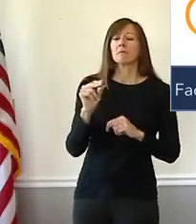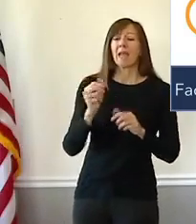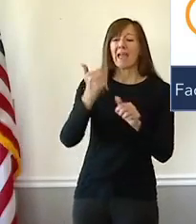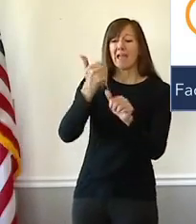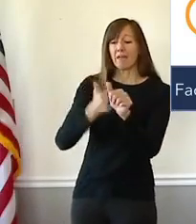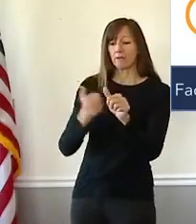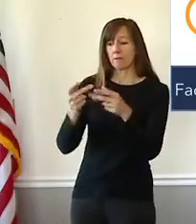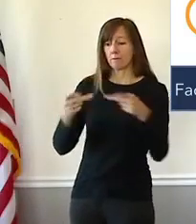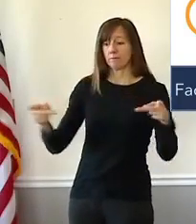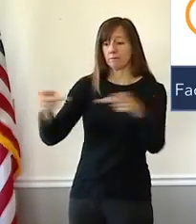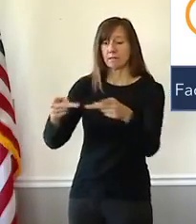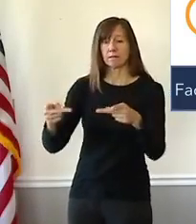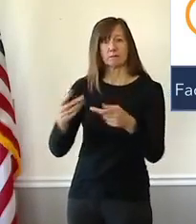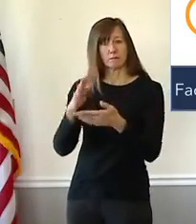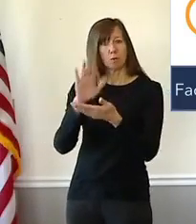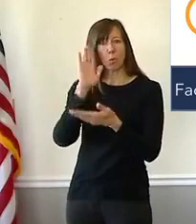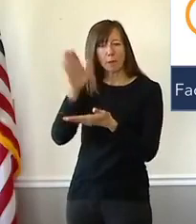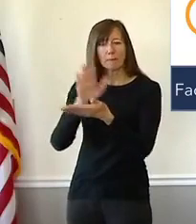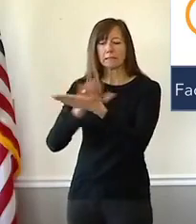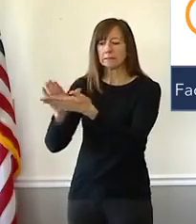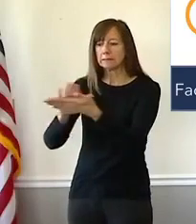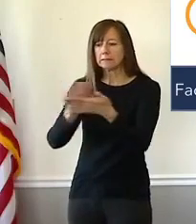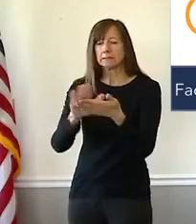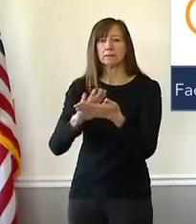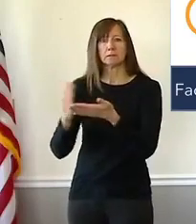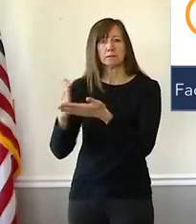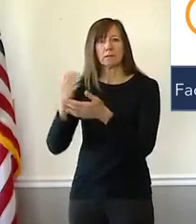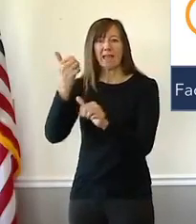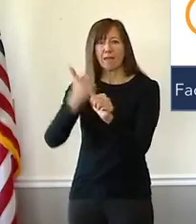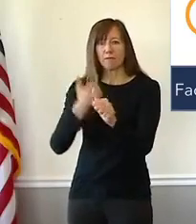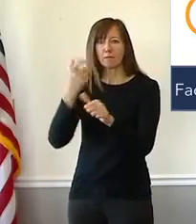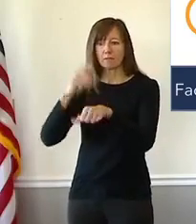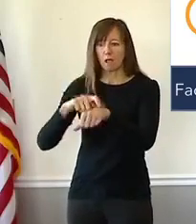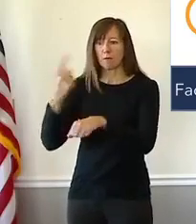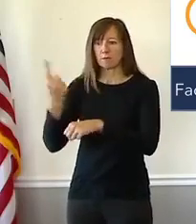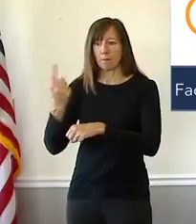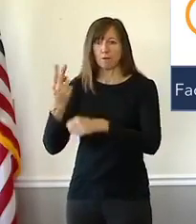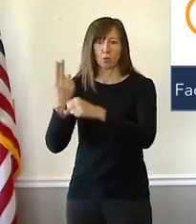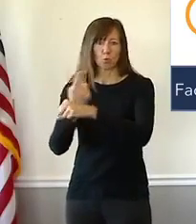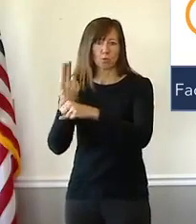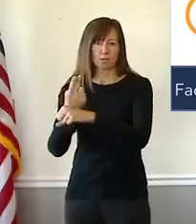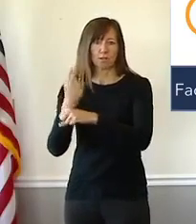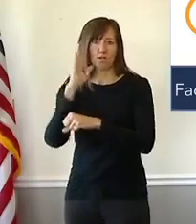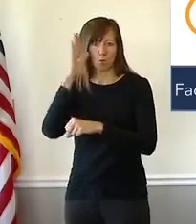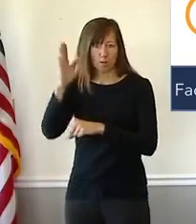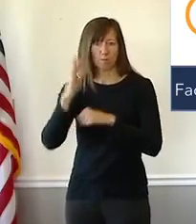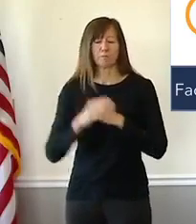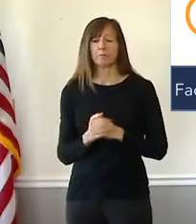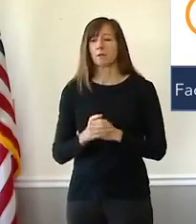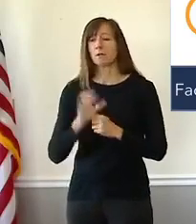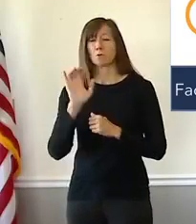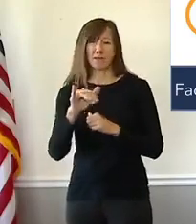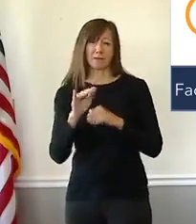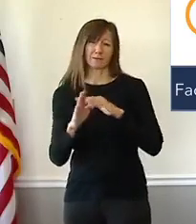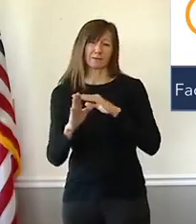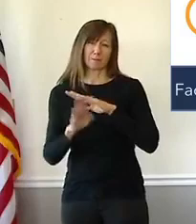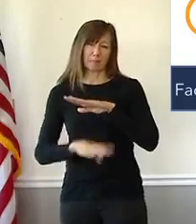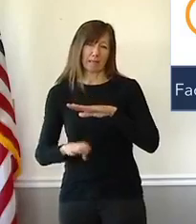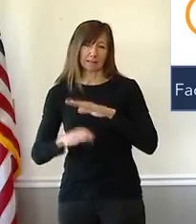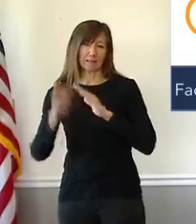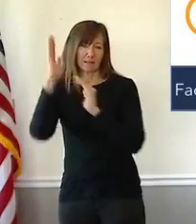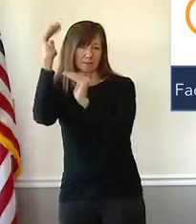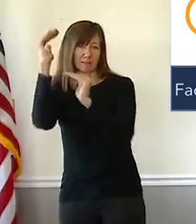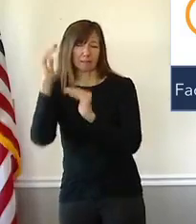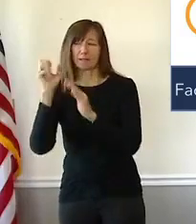is wiped and cleaned after every use. So, again, that's the basic expectation